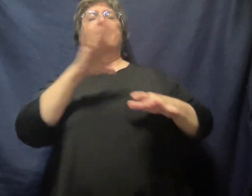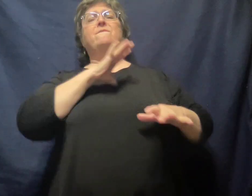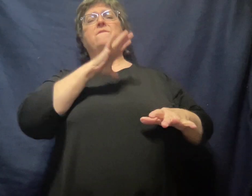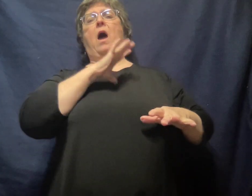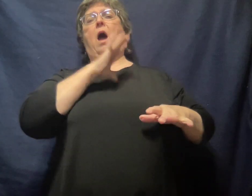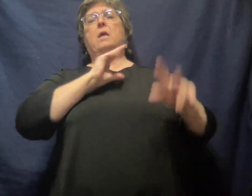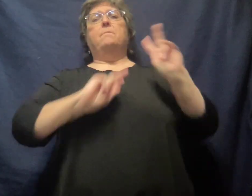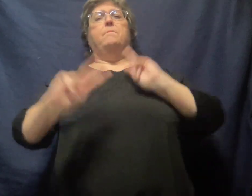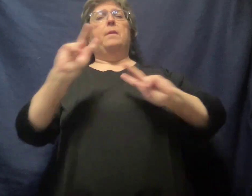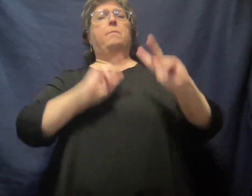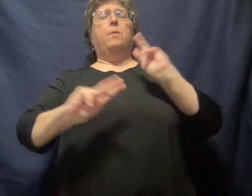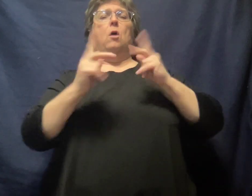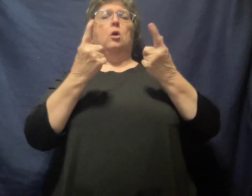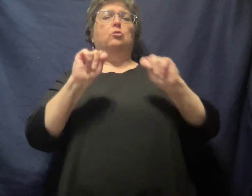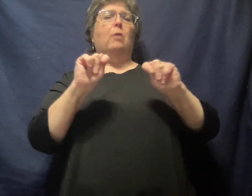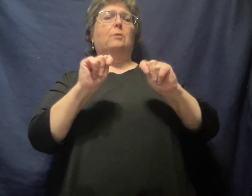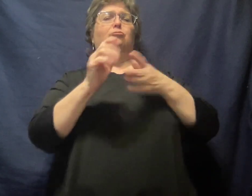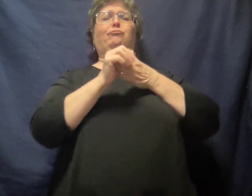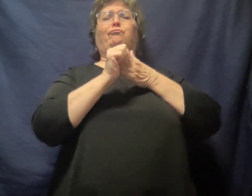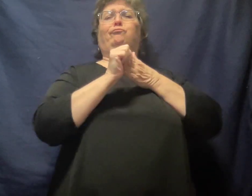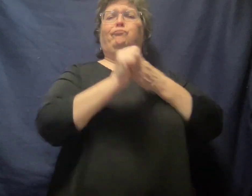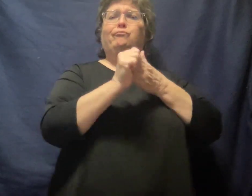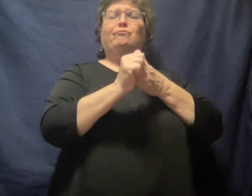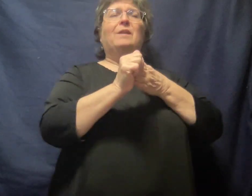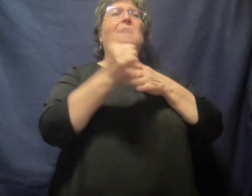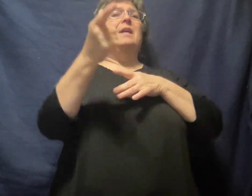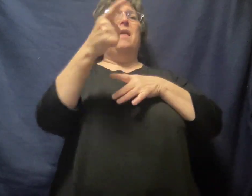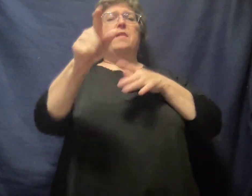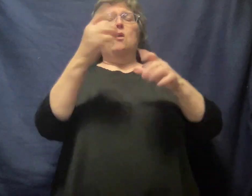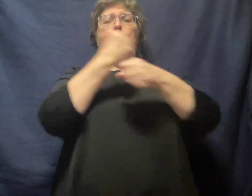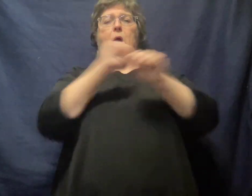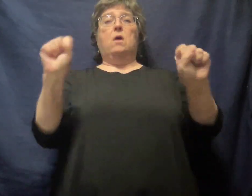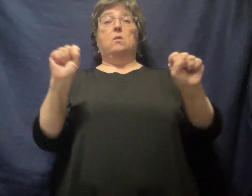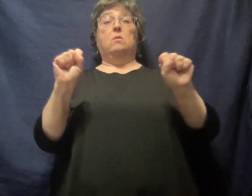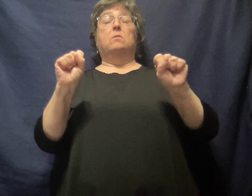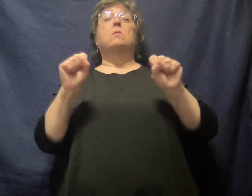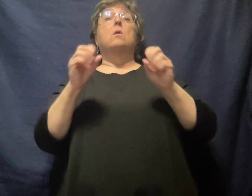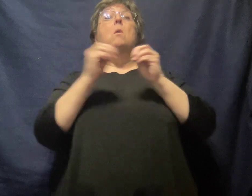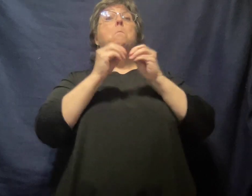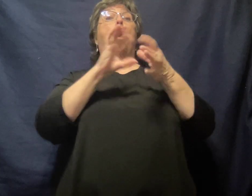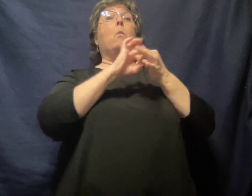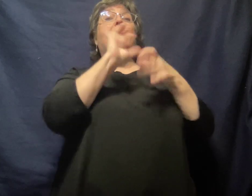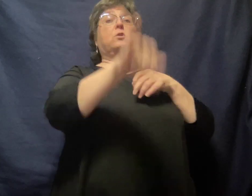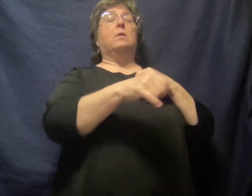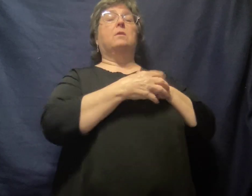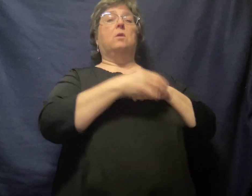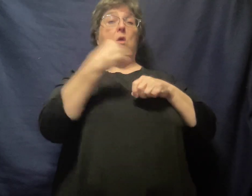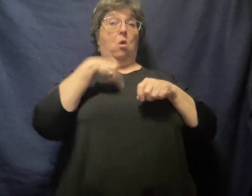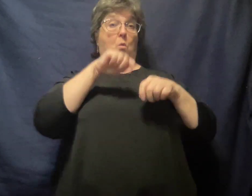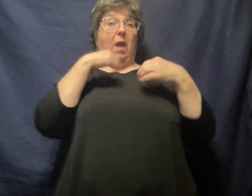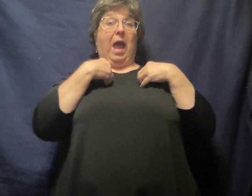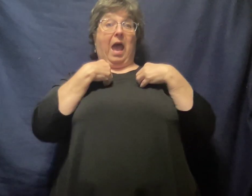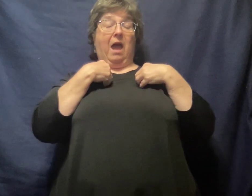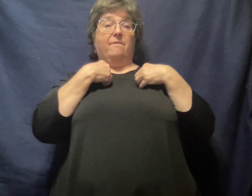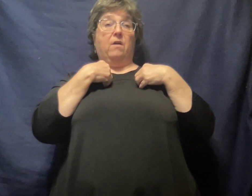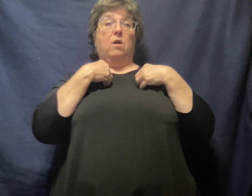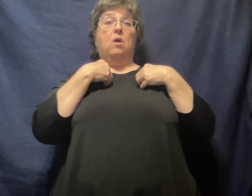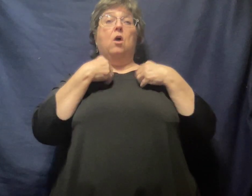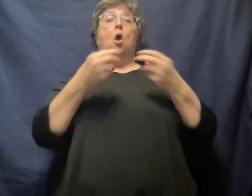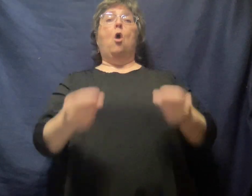and try to spearhead some of these rescues. More to that, we have in the QRF, which is the Quick Reaction